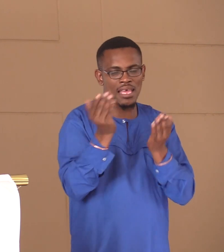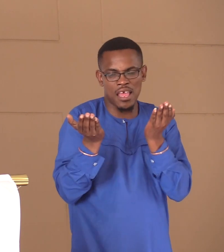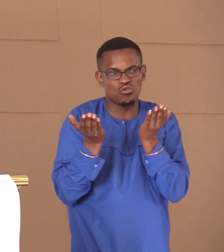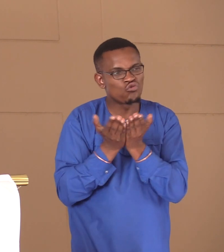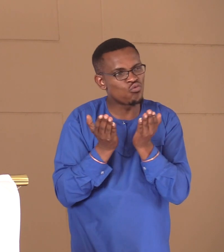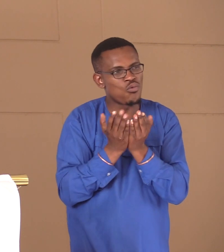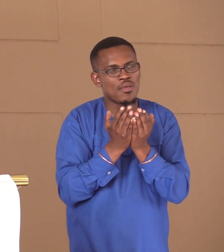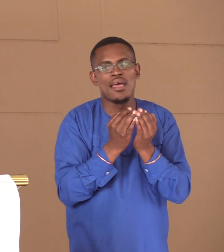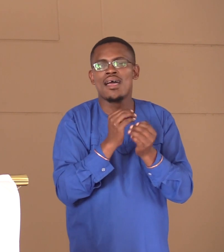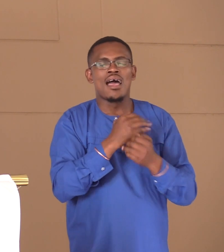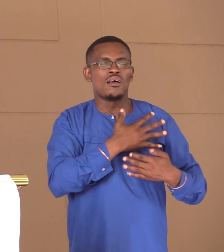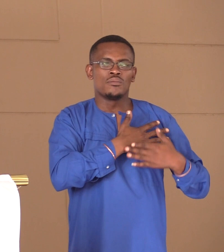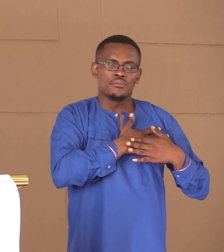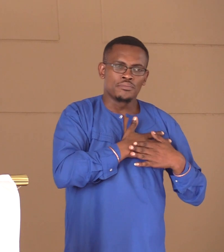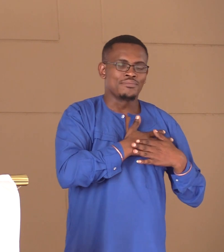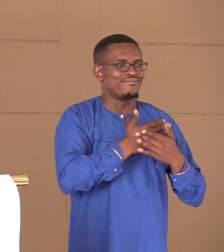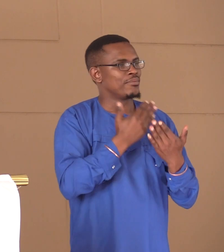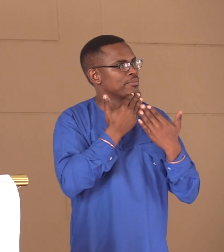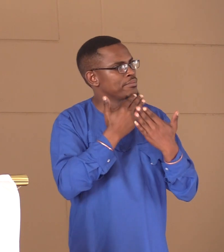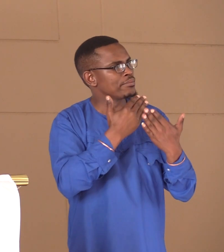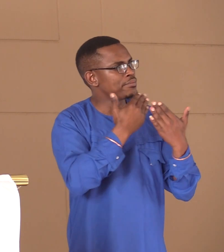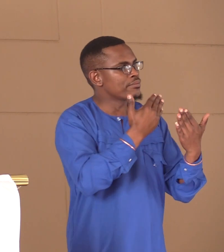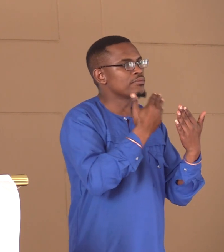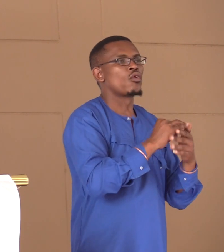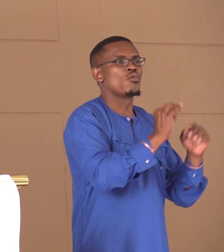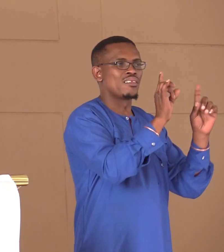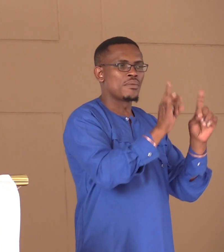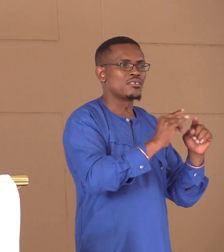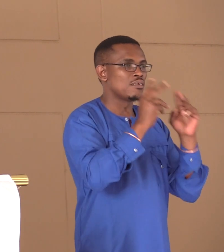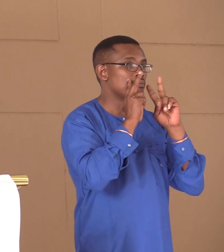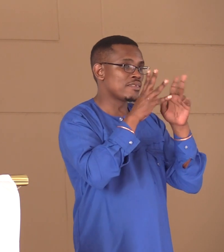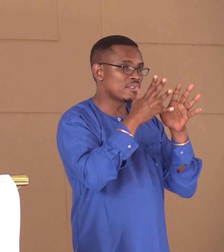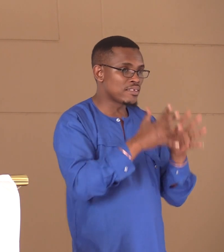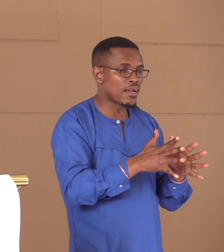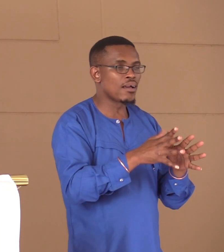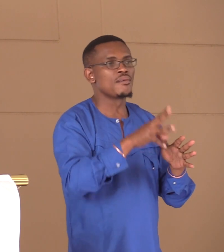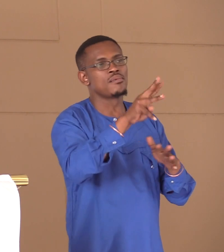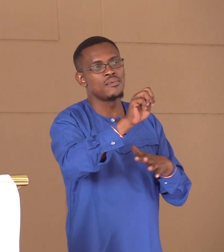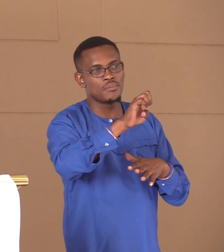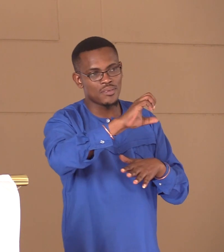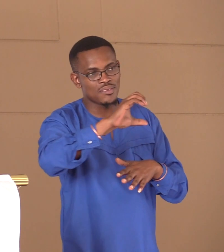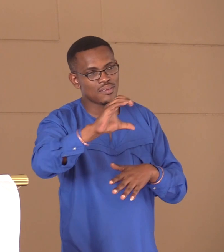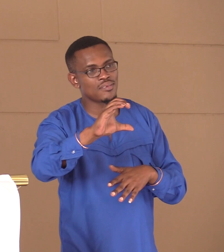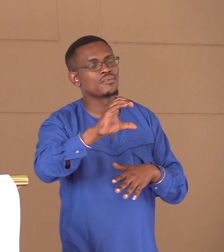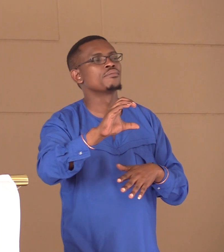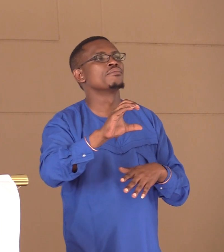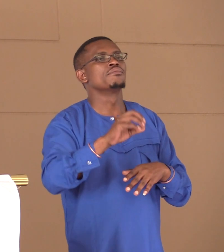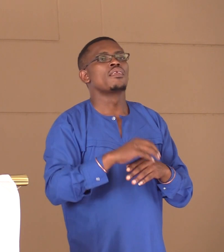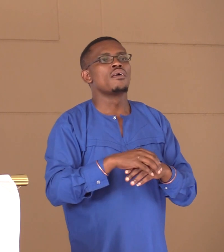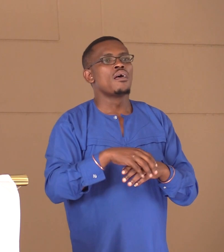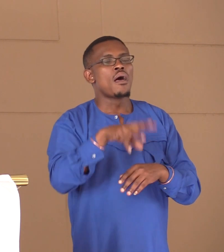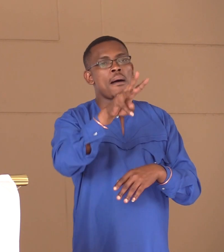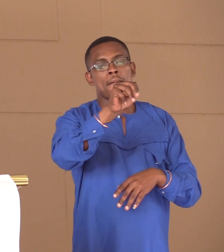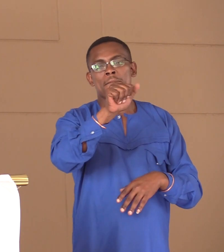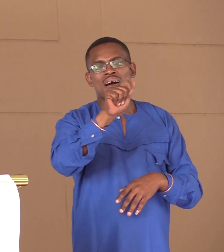like to extend my heartfelt gratitude to our esteemed guest, MEC, Mr.